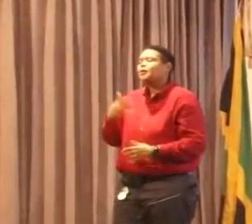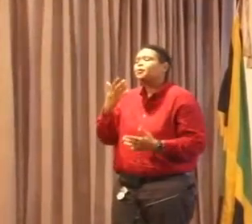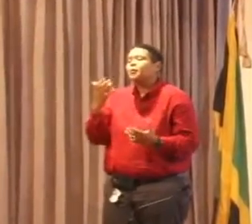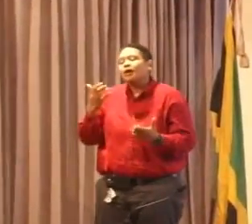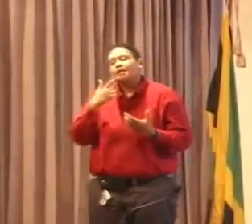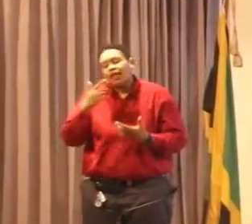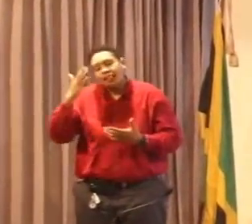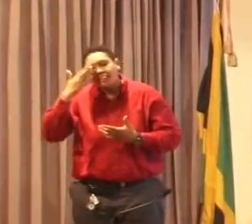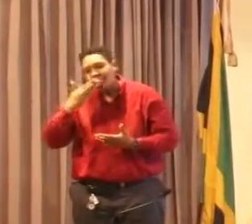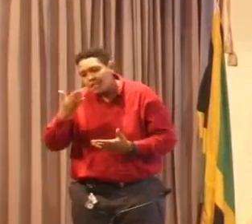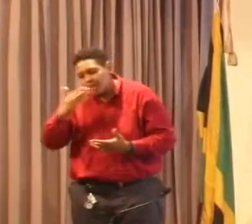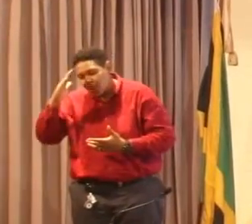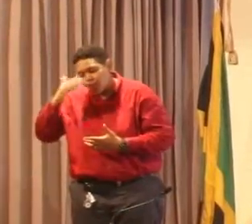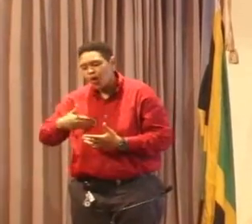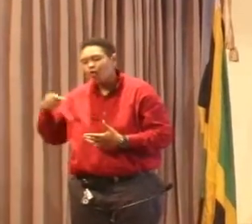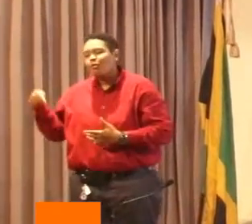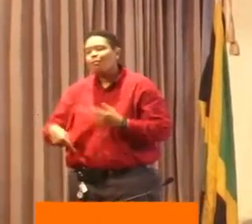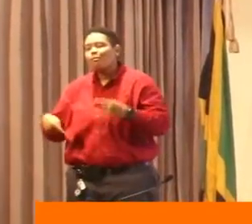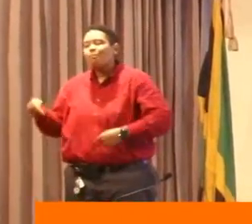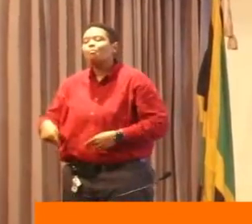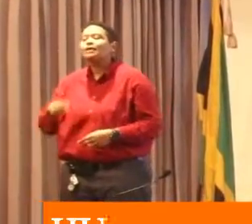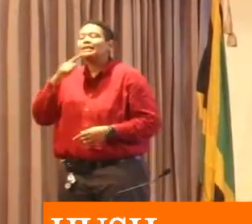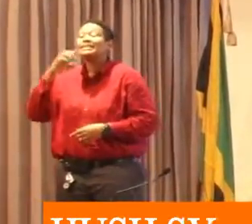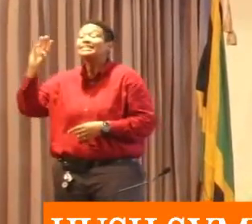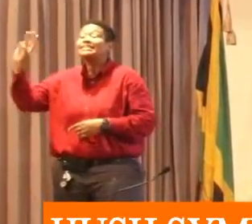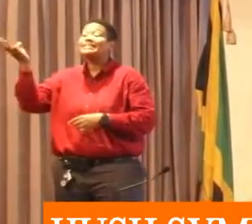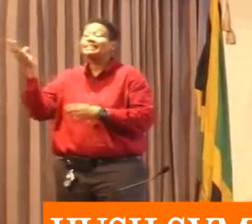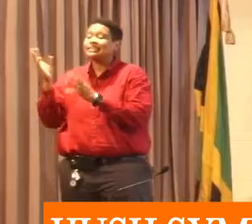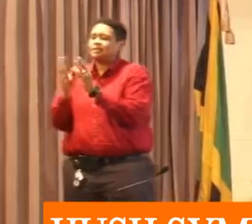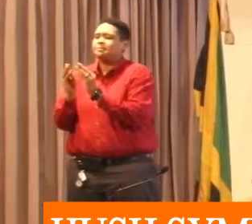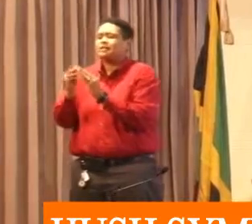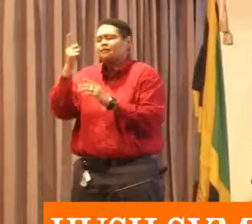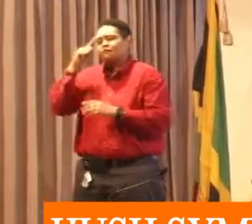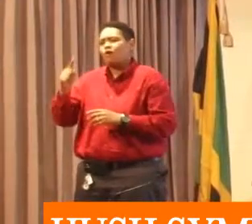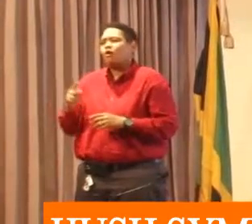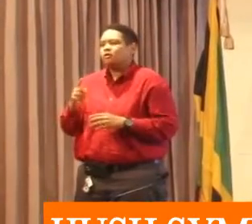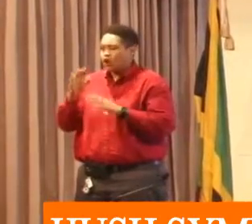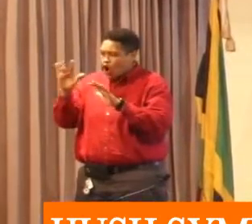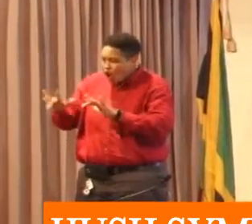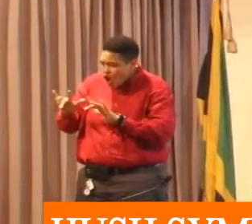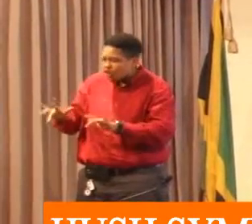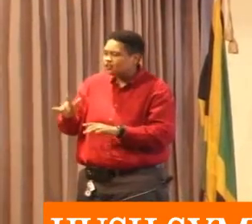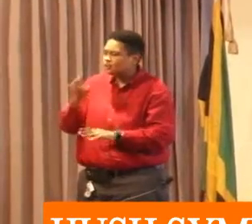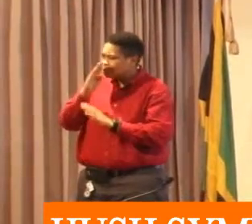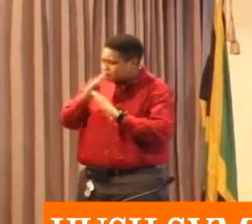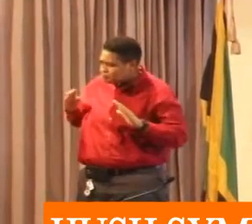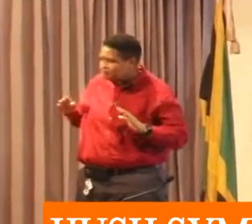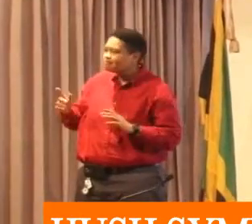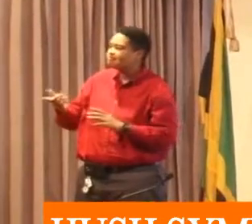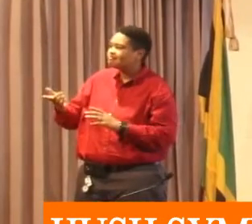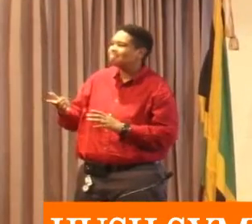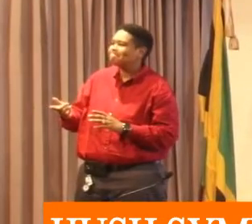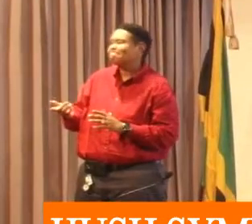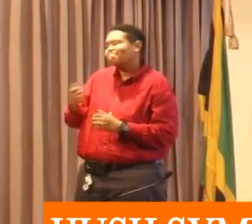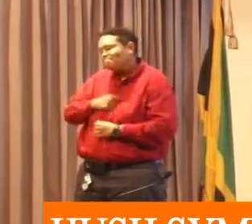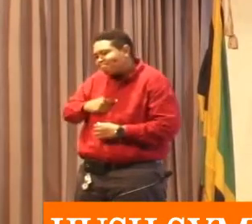my pleasure to welcome you here to this sixth staging of the HUSH Symposium. And the